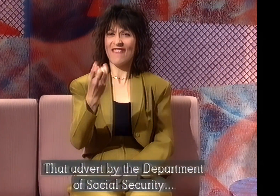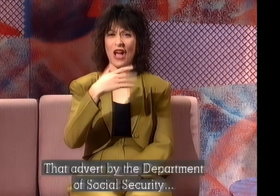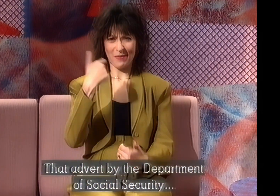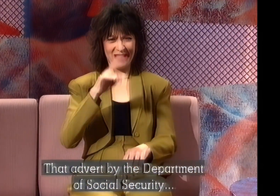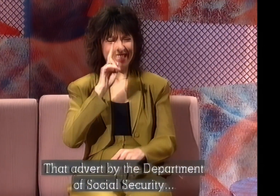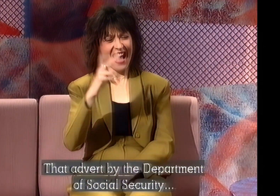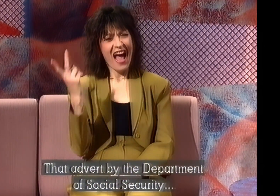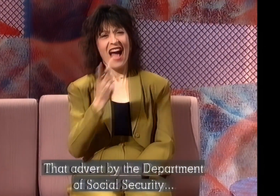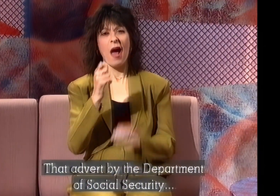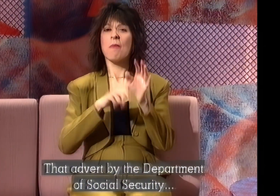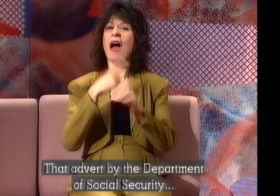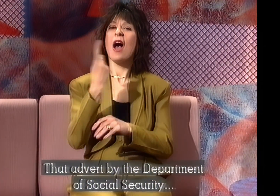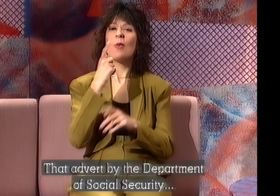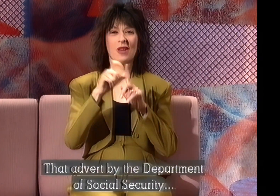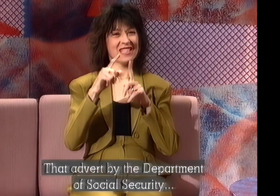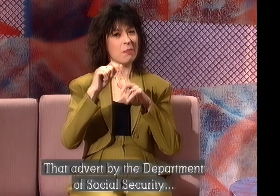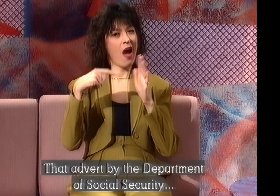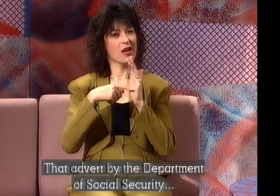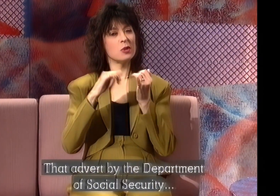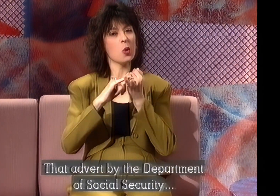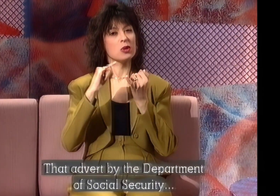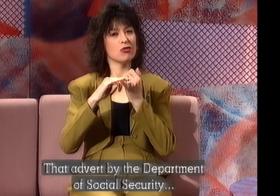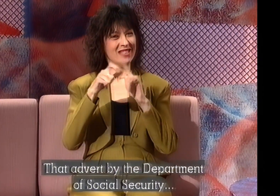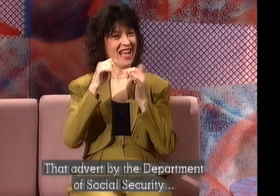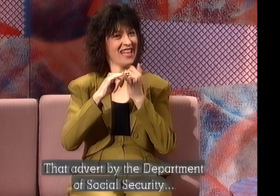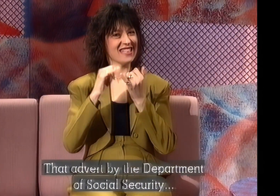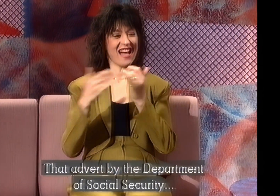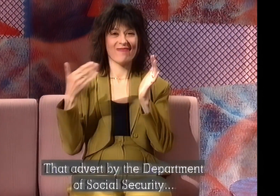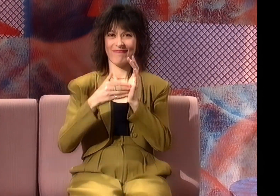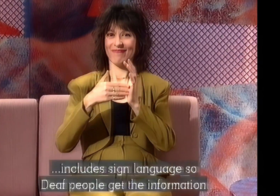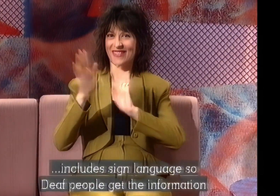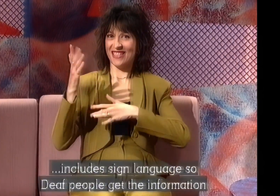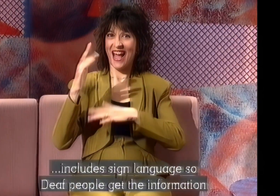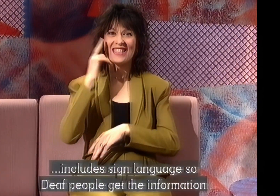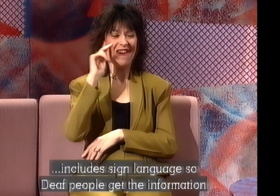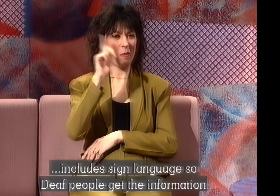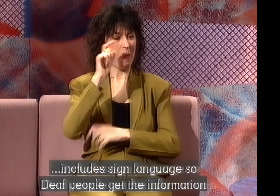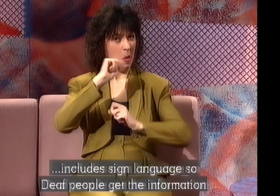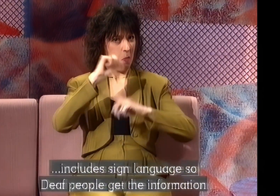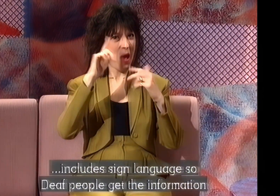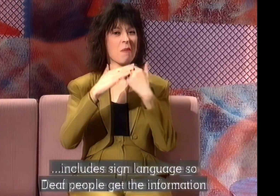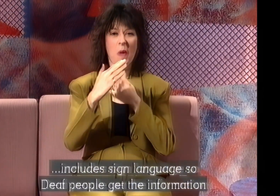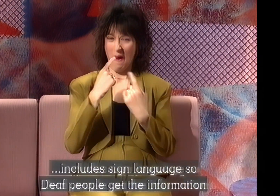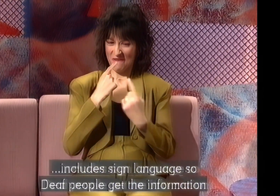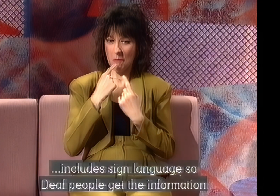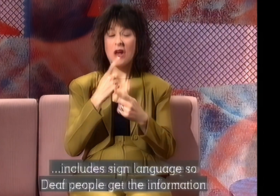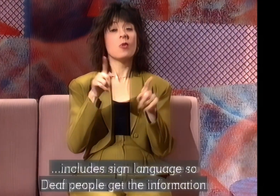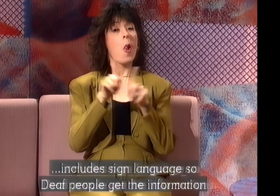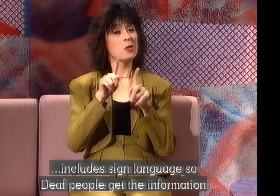That advert by the Department of Social Security, the DSS, does include sign language so that deaf people get the information they